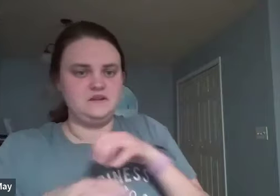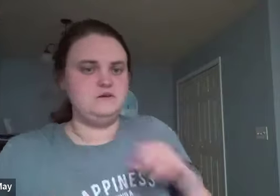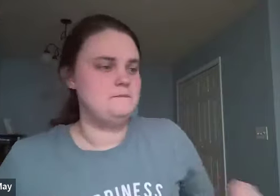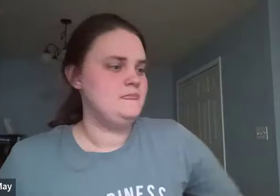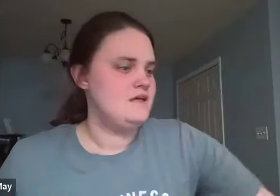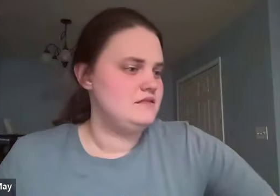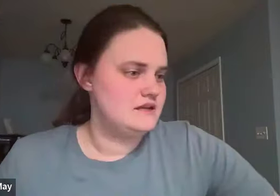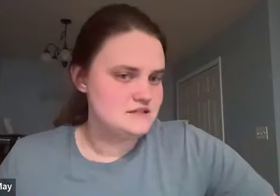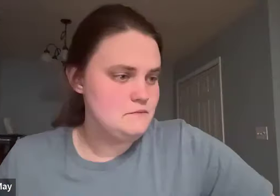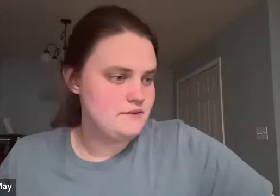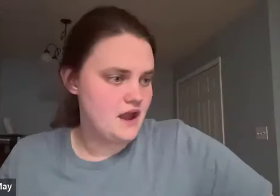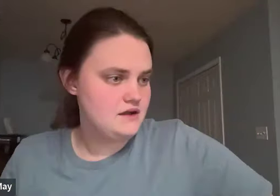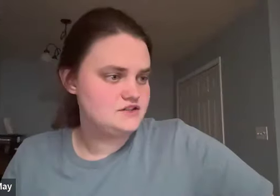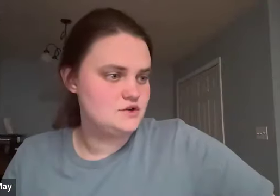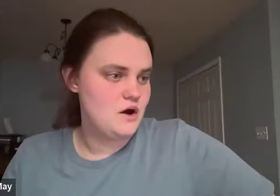Okay, let's go back to our